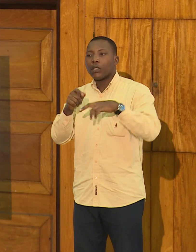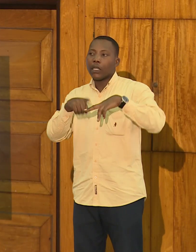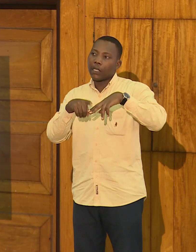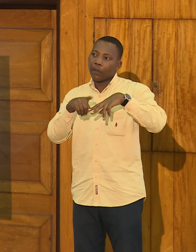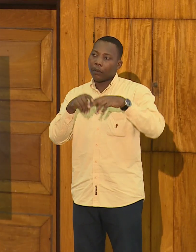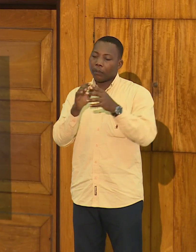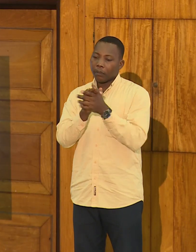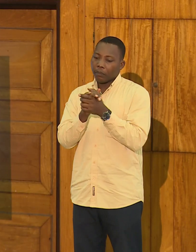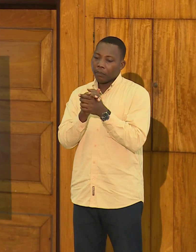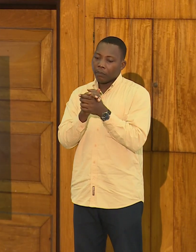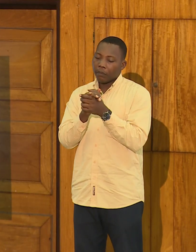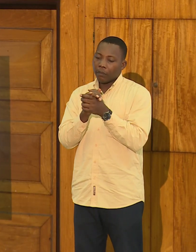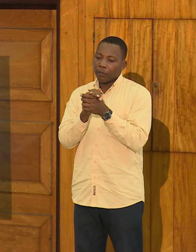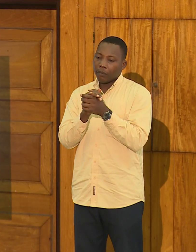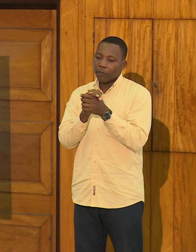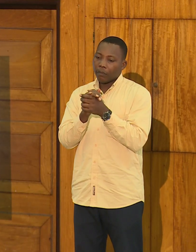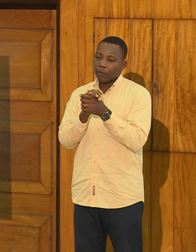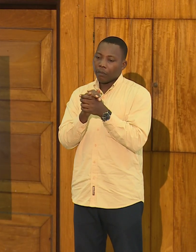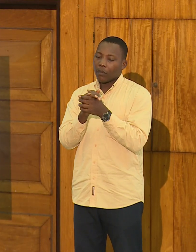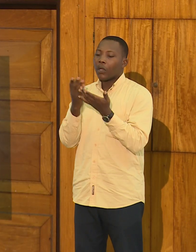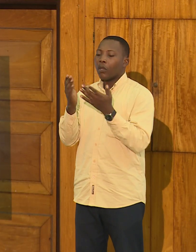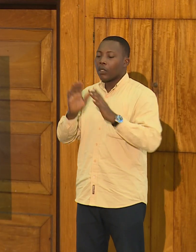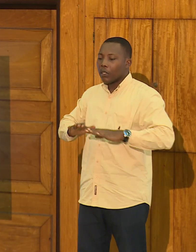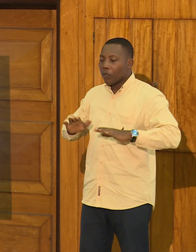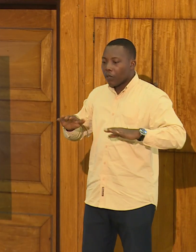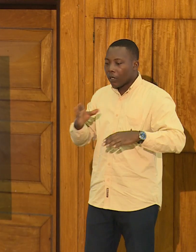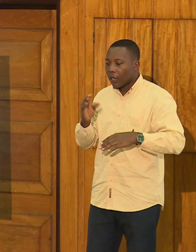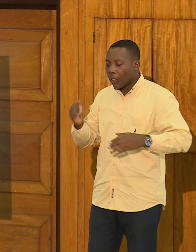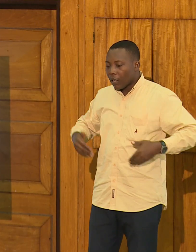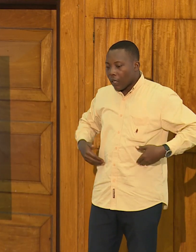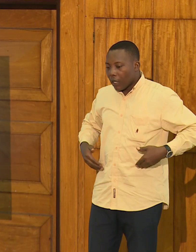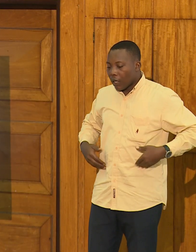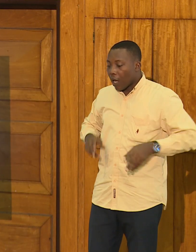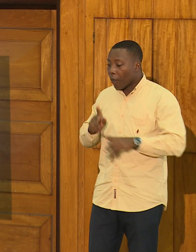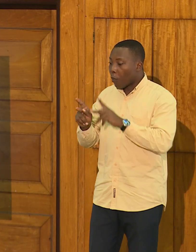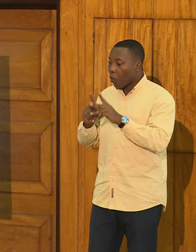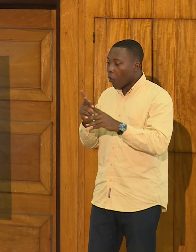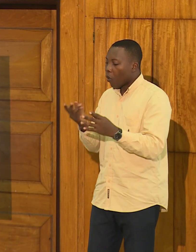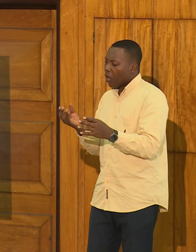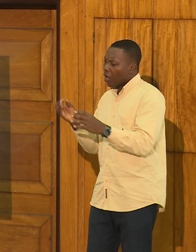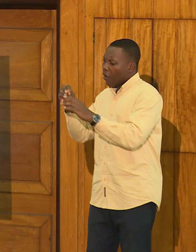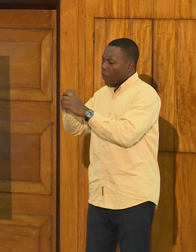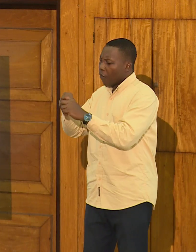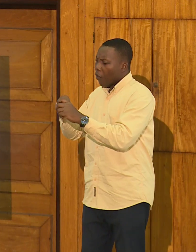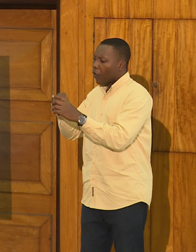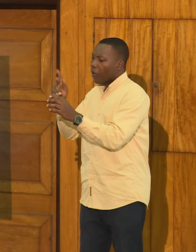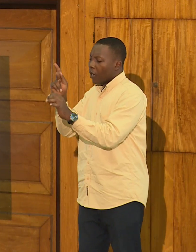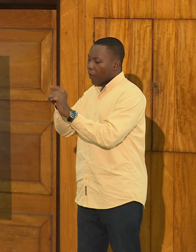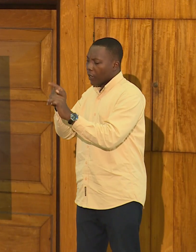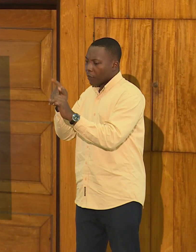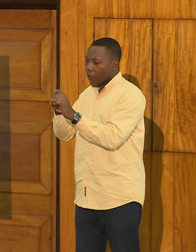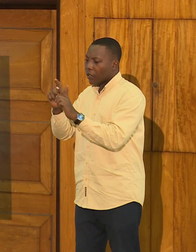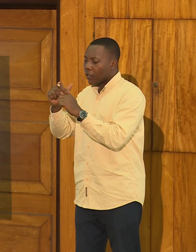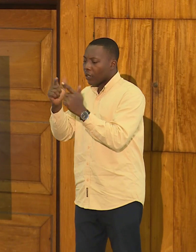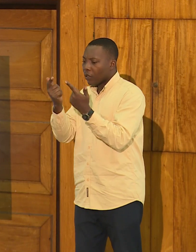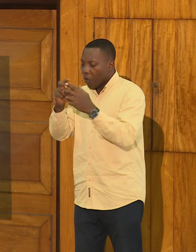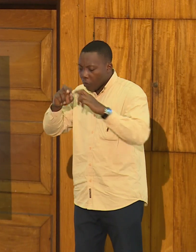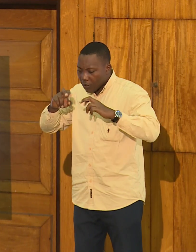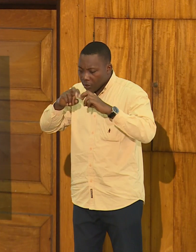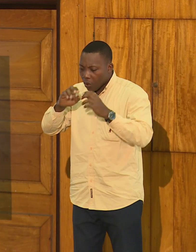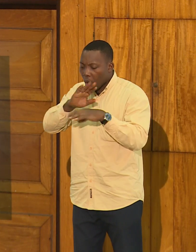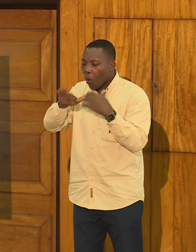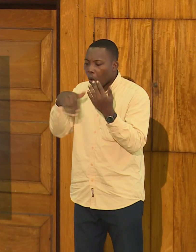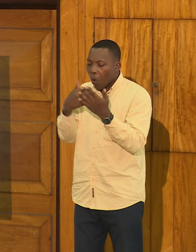Mpilo. Children and young people also who took part in the interventions, they reported feeling more motivated to adhere to